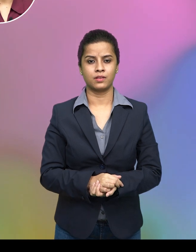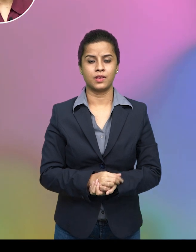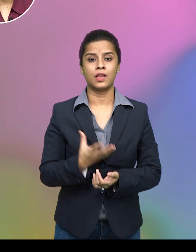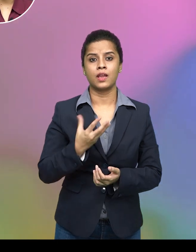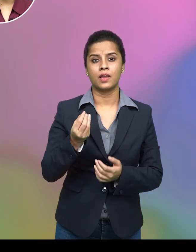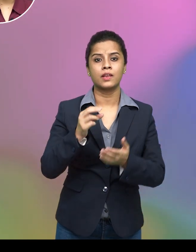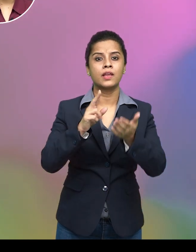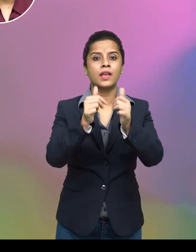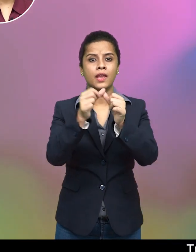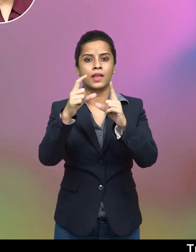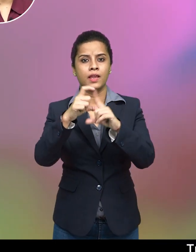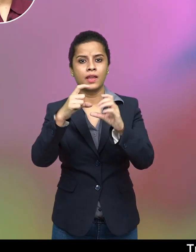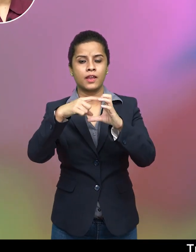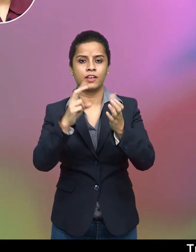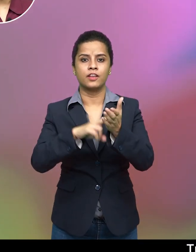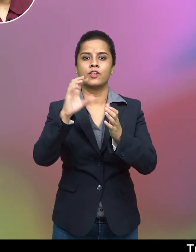adenosine